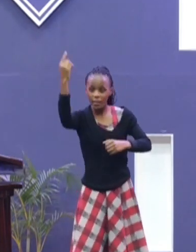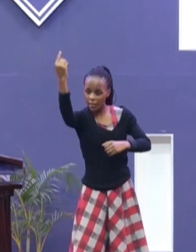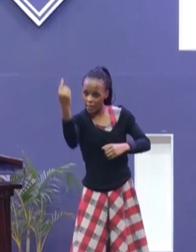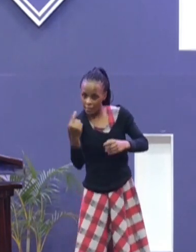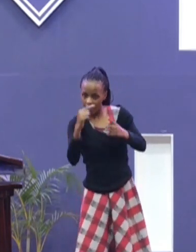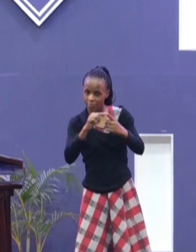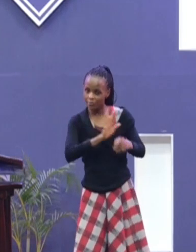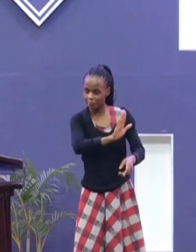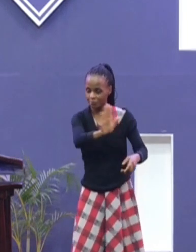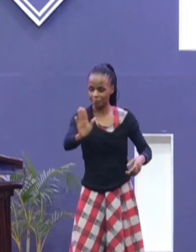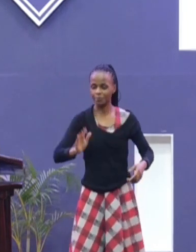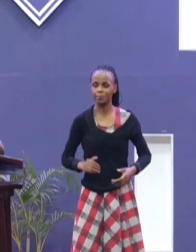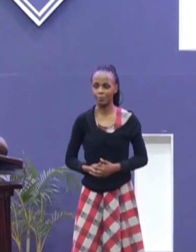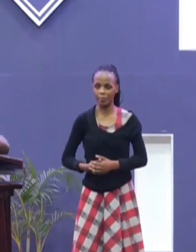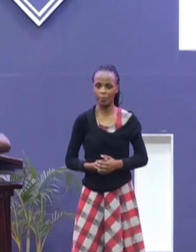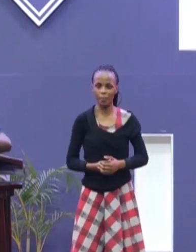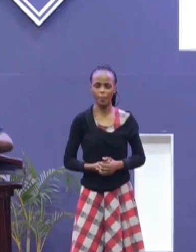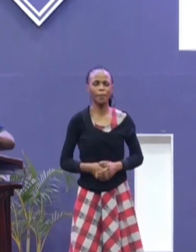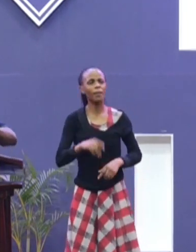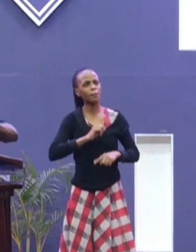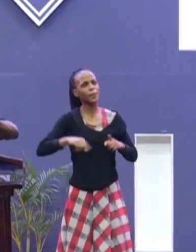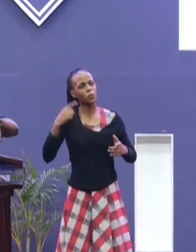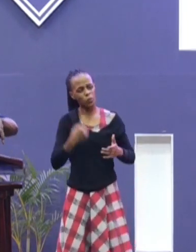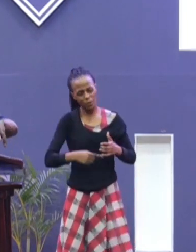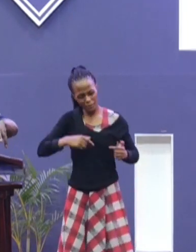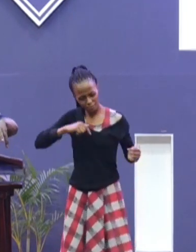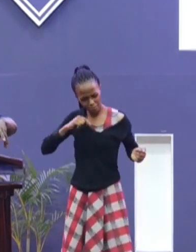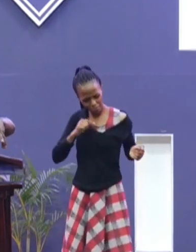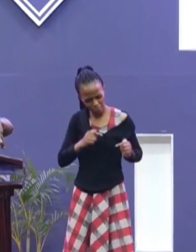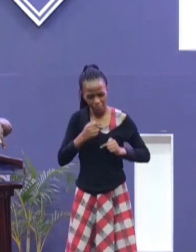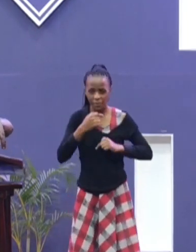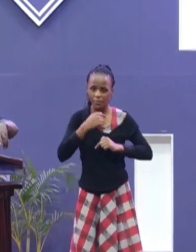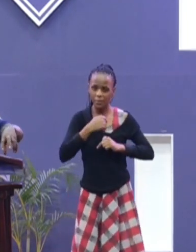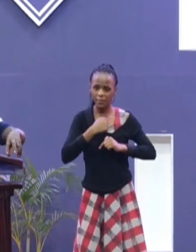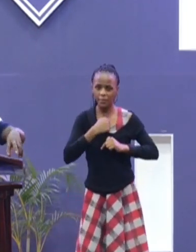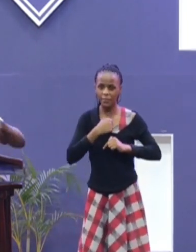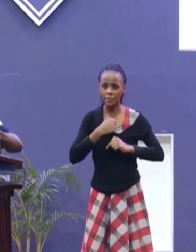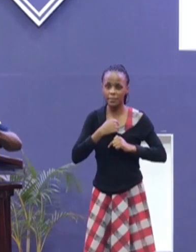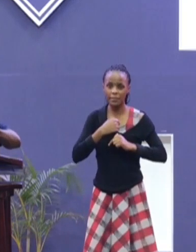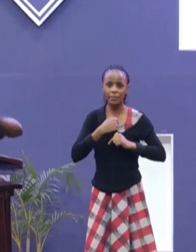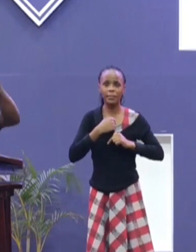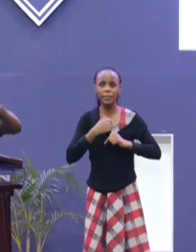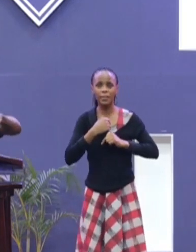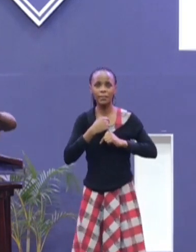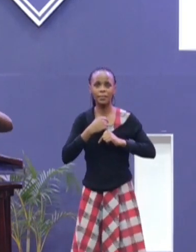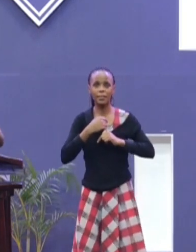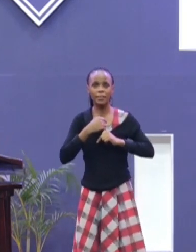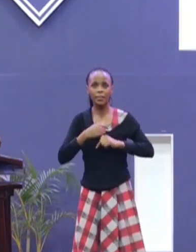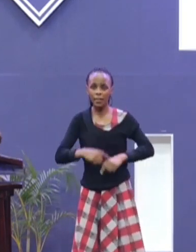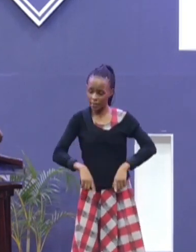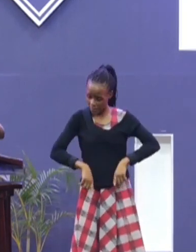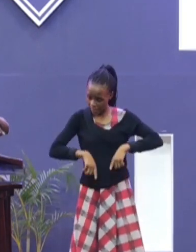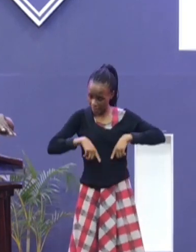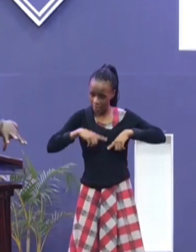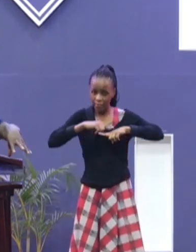bali. Dawned on them. Naye ekinnuma kiri bwe kiti nti omuntu obulamu bwe tumala oba obulamu bwe